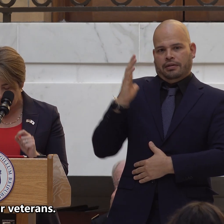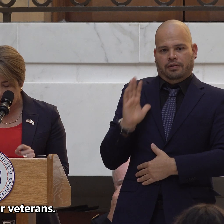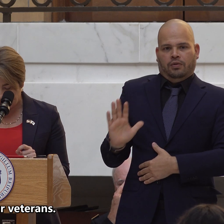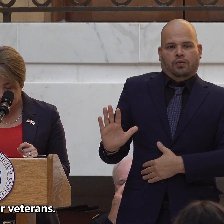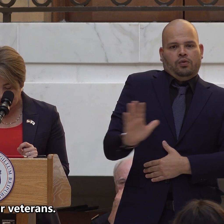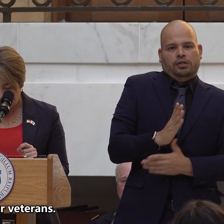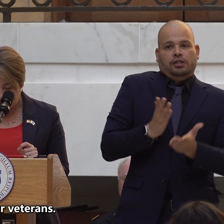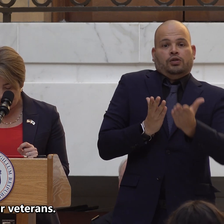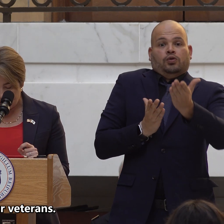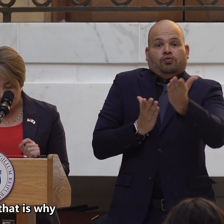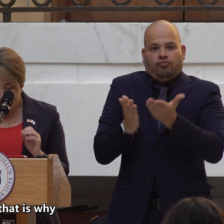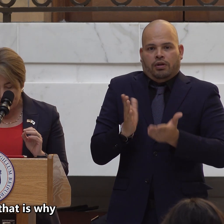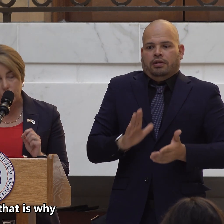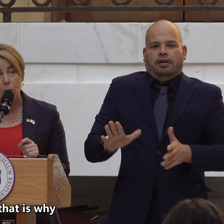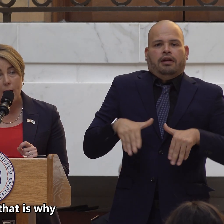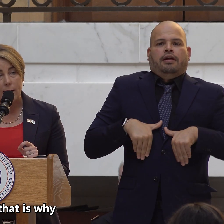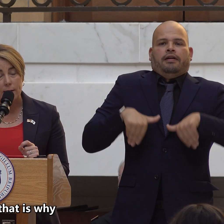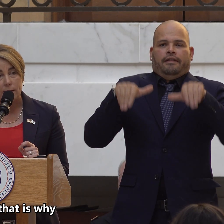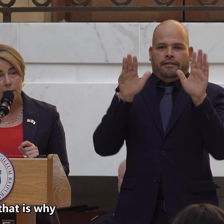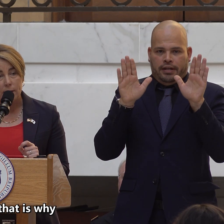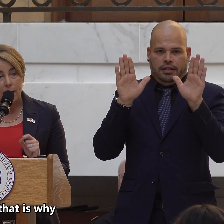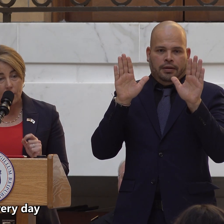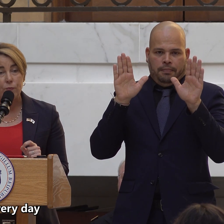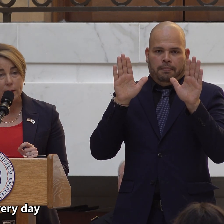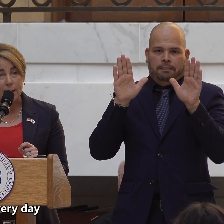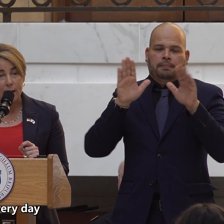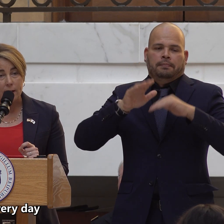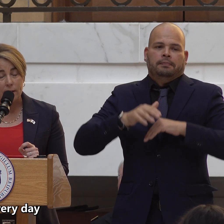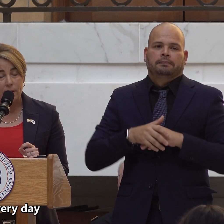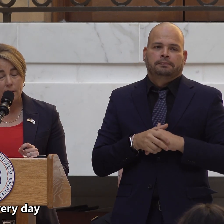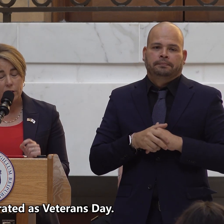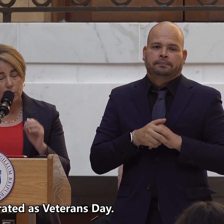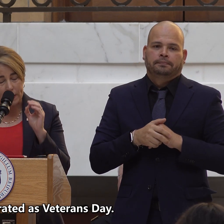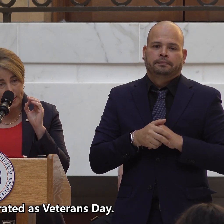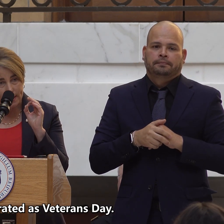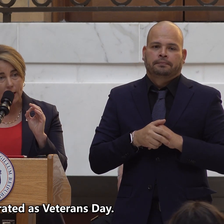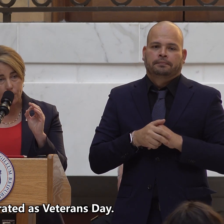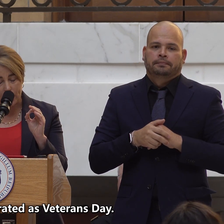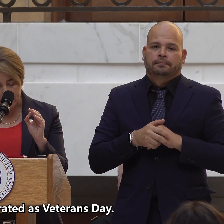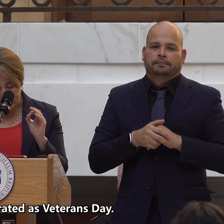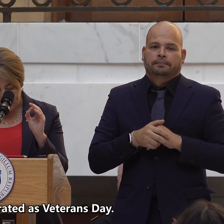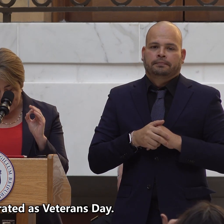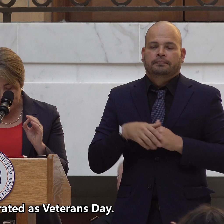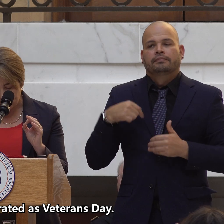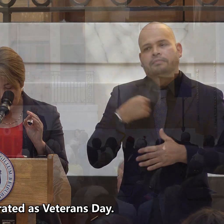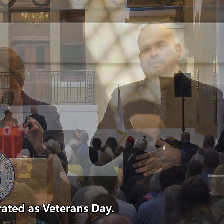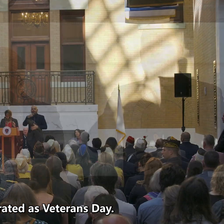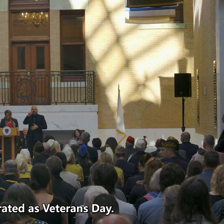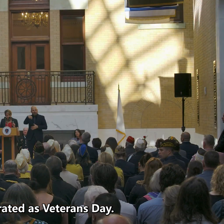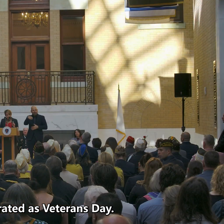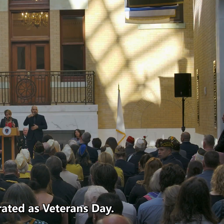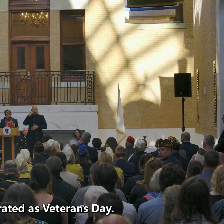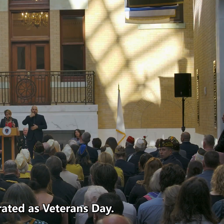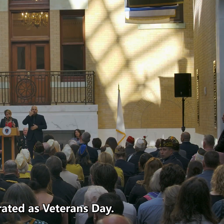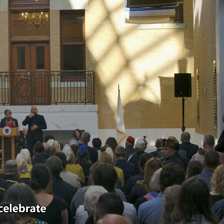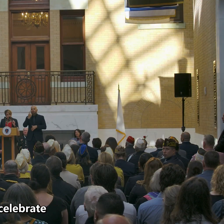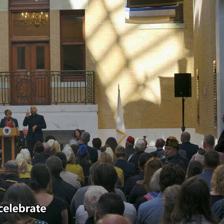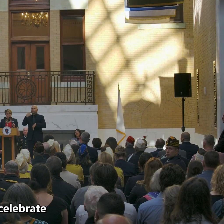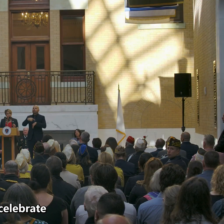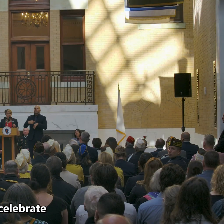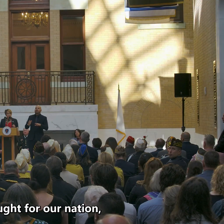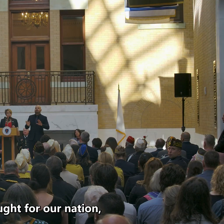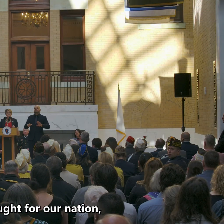our veterans. And that is why every day should be celebrated as Veterans Day,